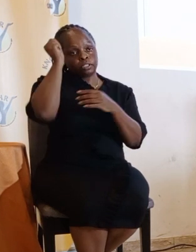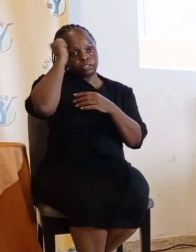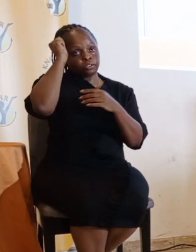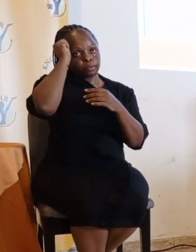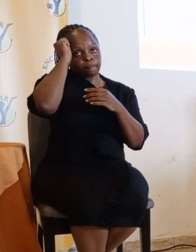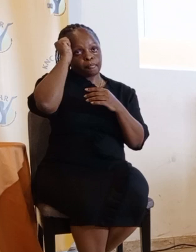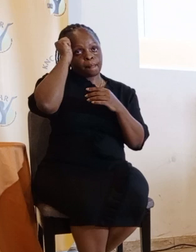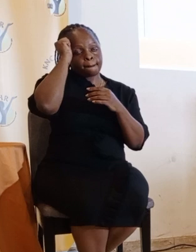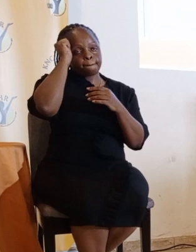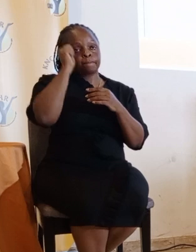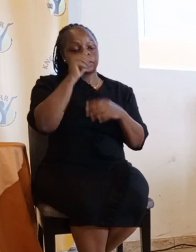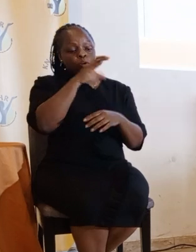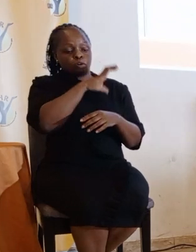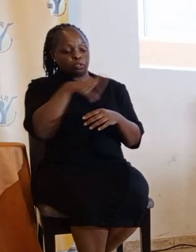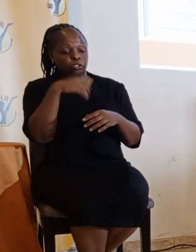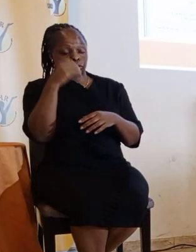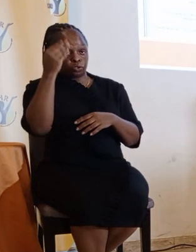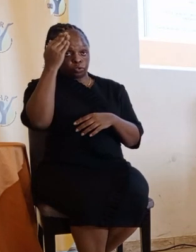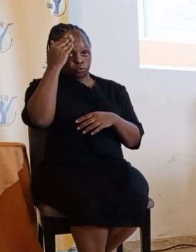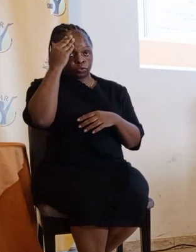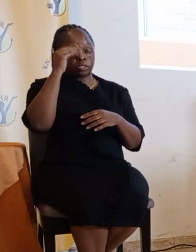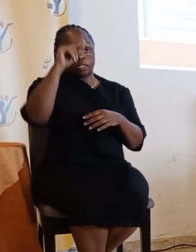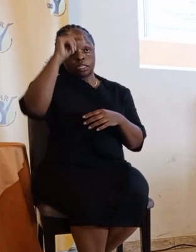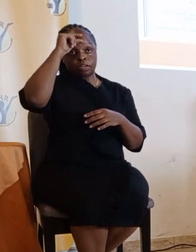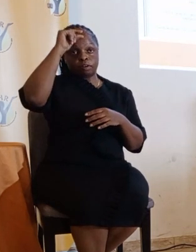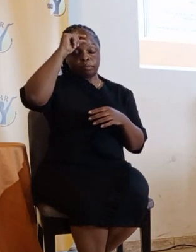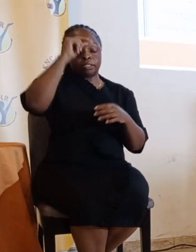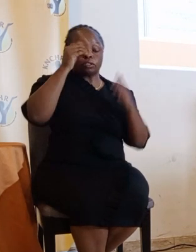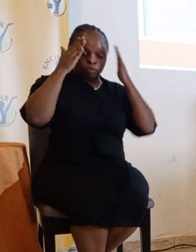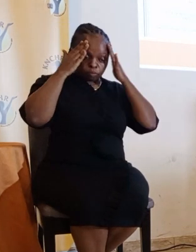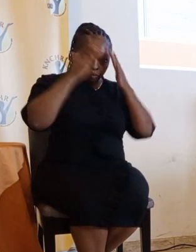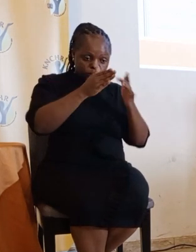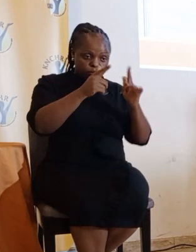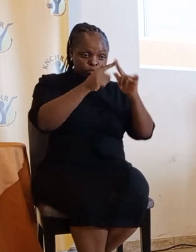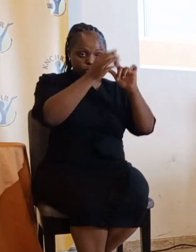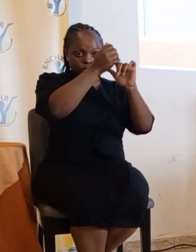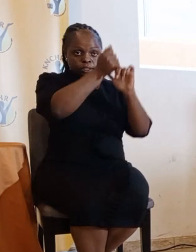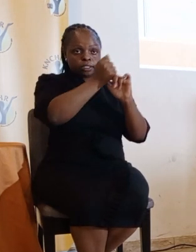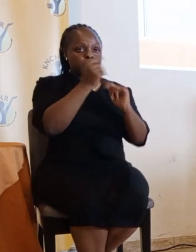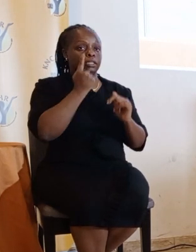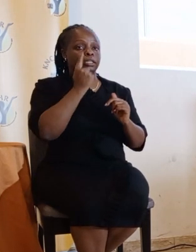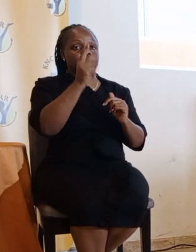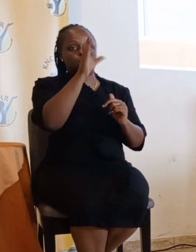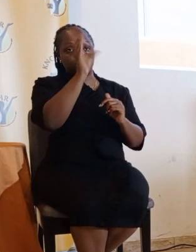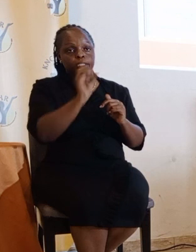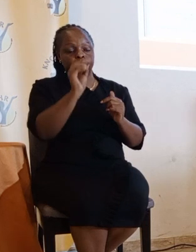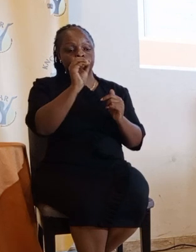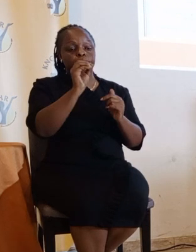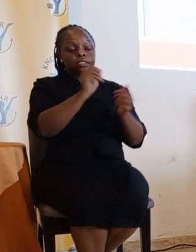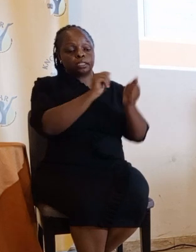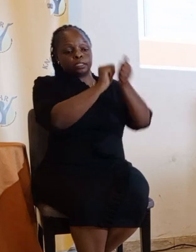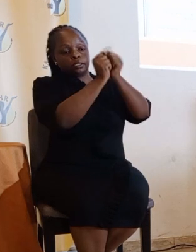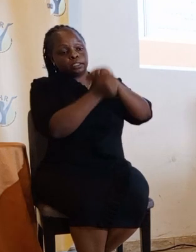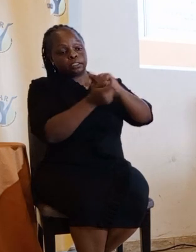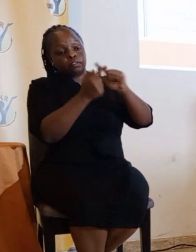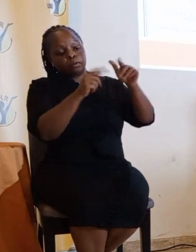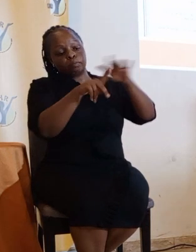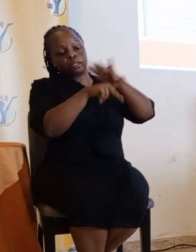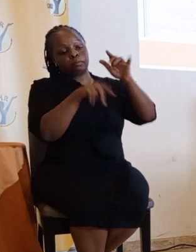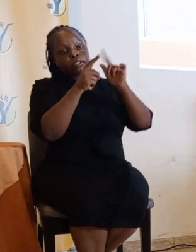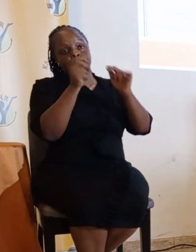education. The Commission notes that the government's commitment to attaining 100% transition from primary